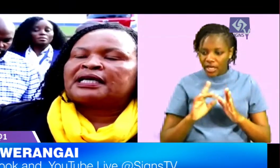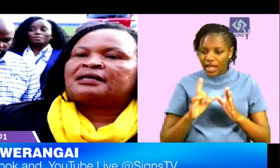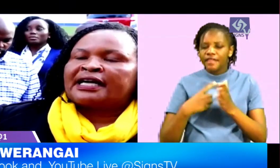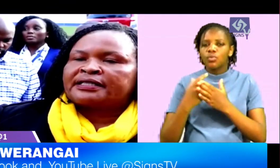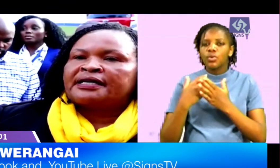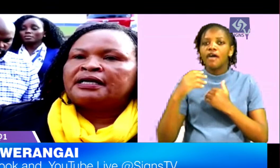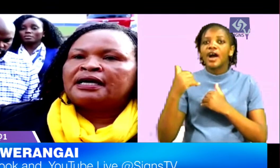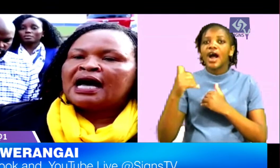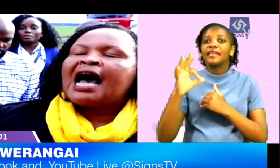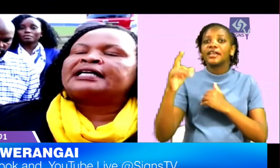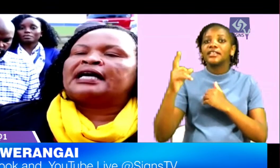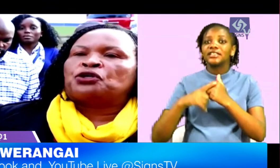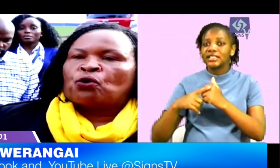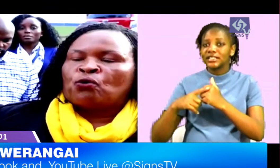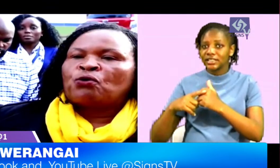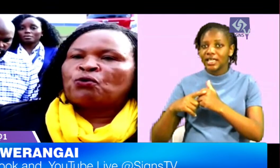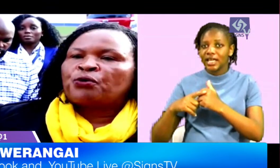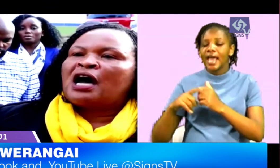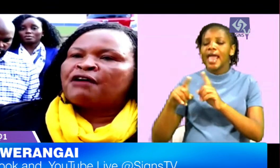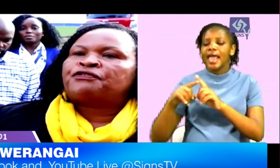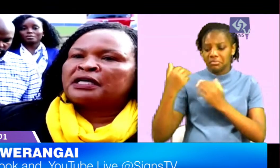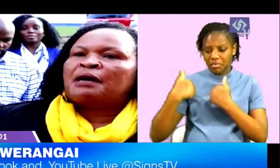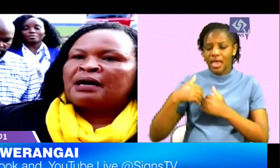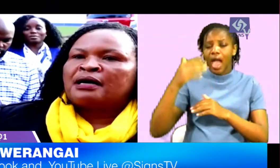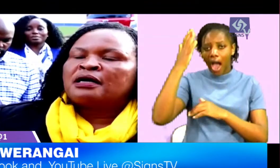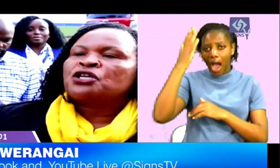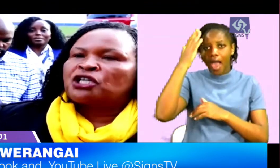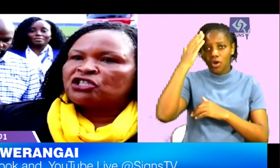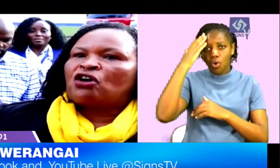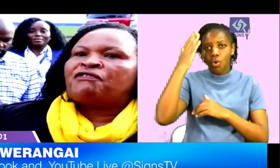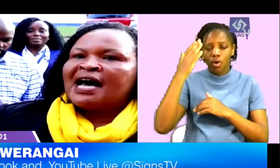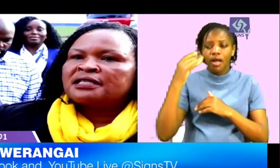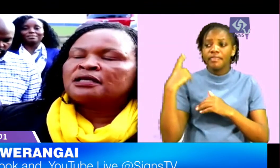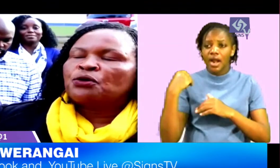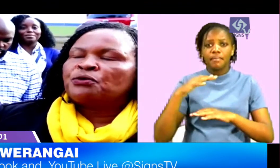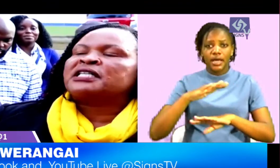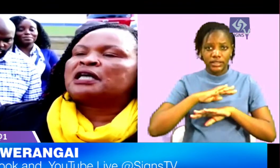are elected, and I know we have the number. 60 of us, we are.